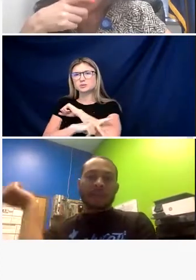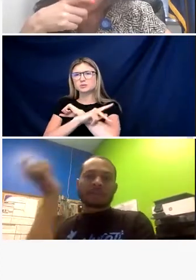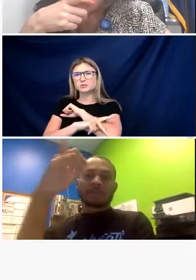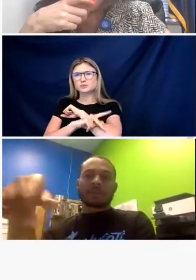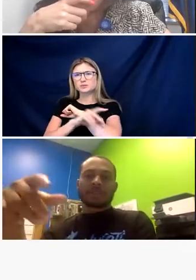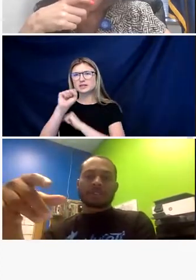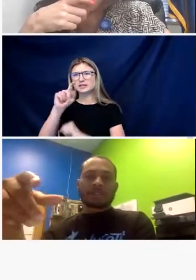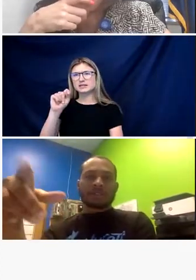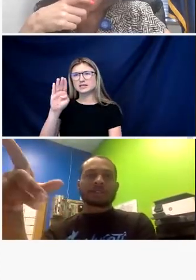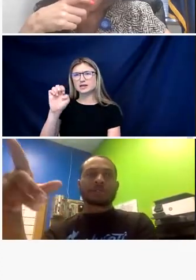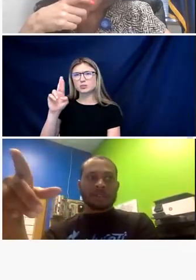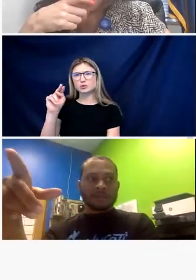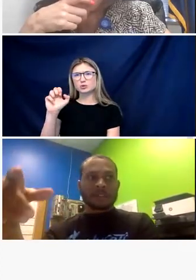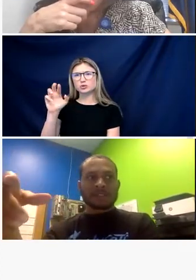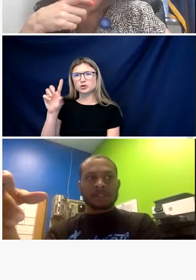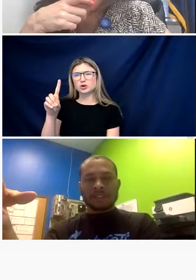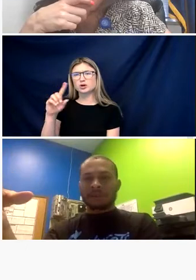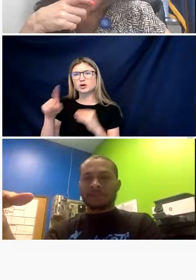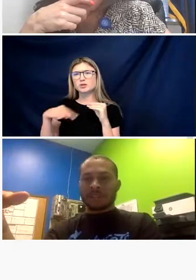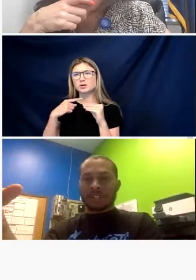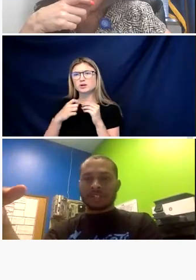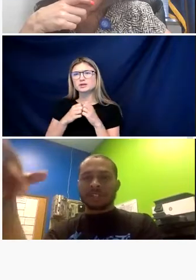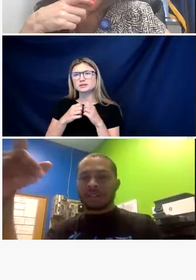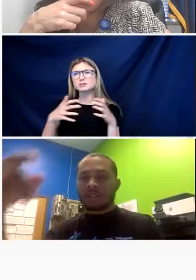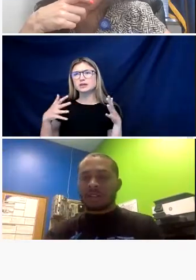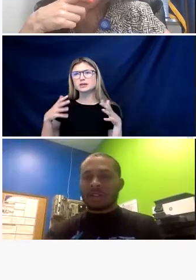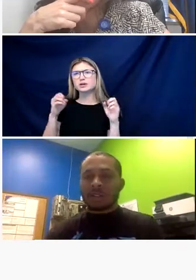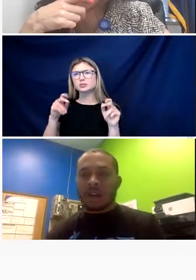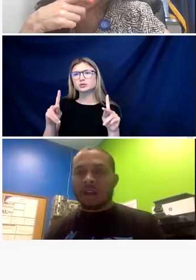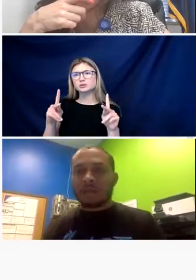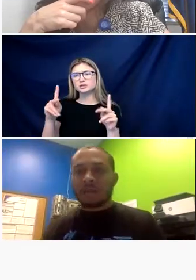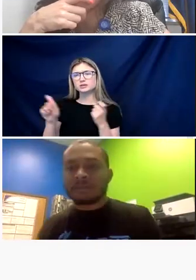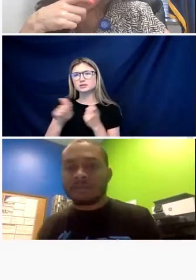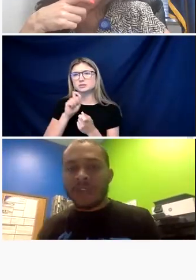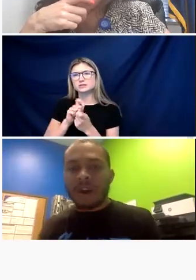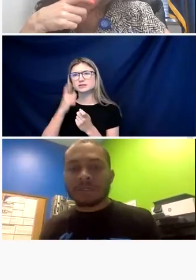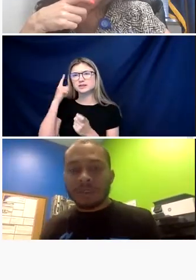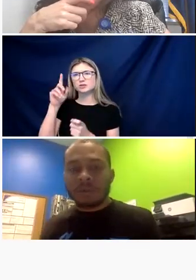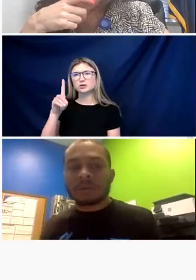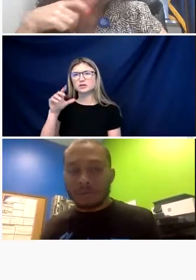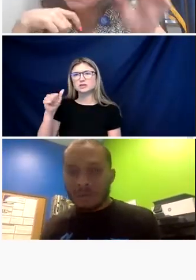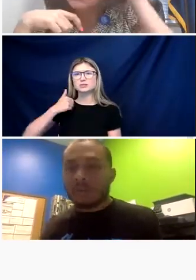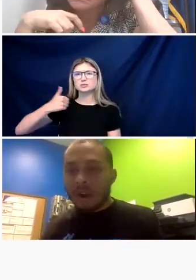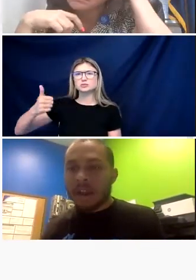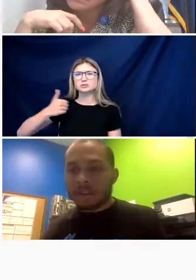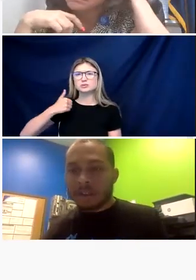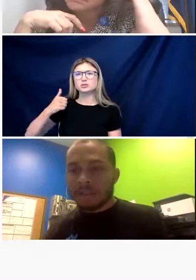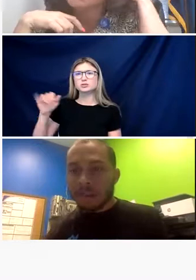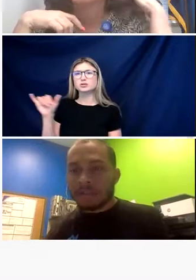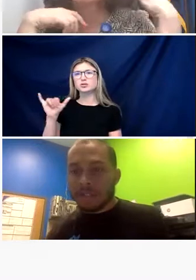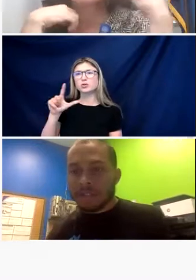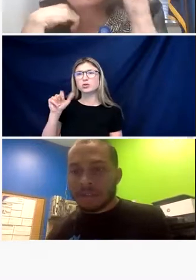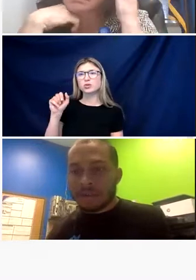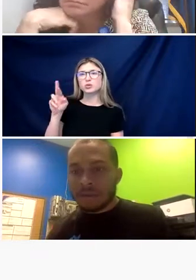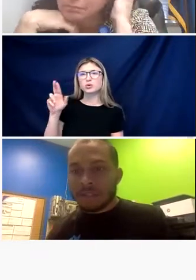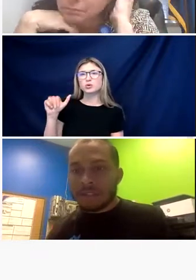expanding opportunities specifically to disabled transportation. And also Laura Bryan to talk about